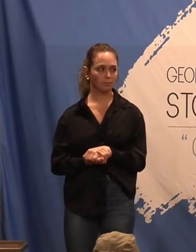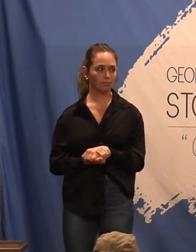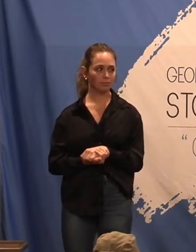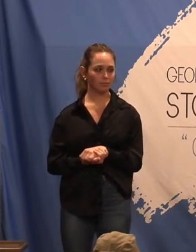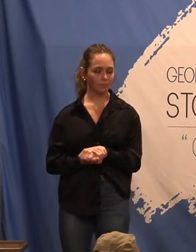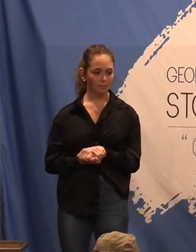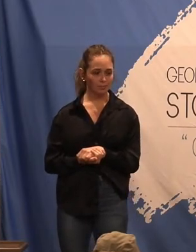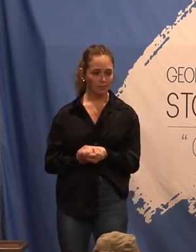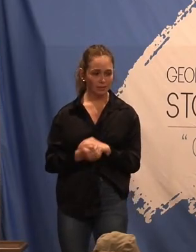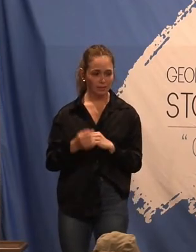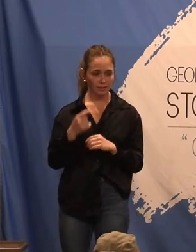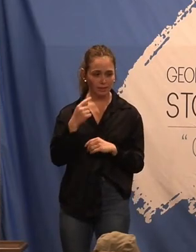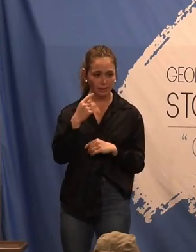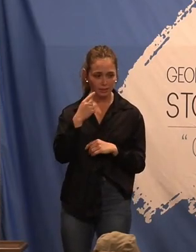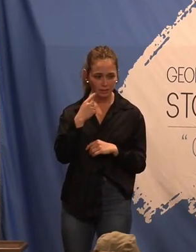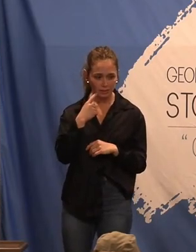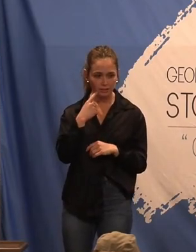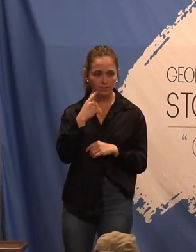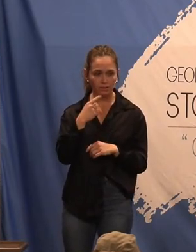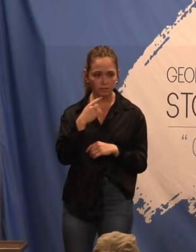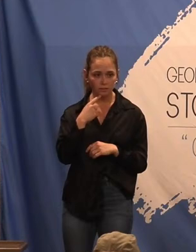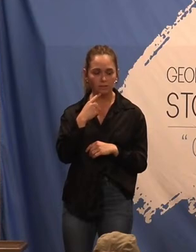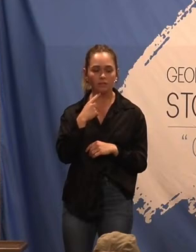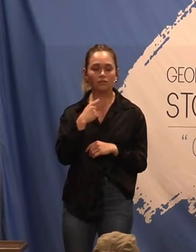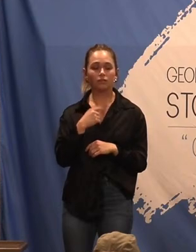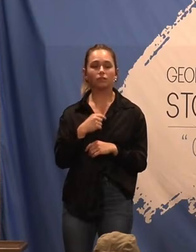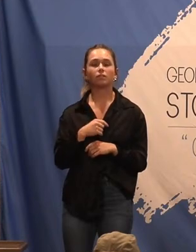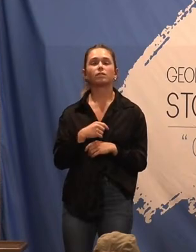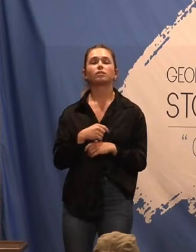And then that old head started going back.